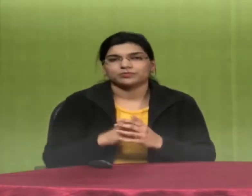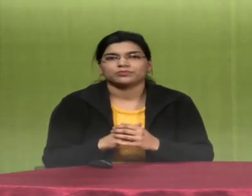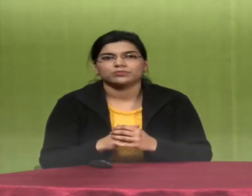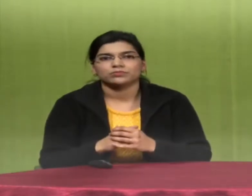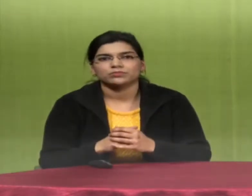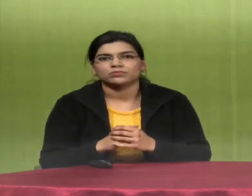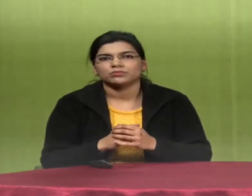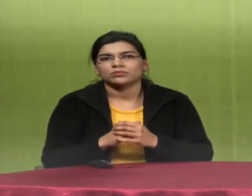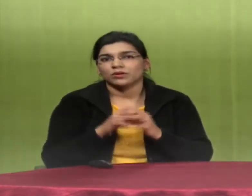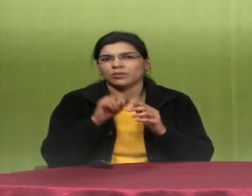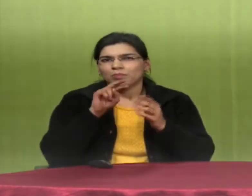13th is